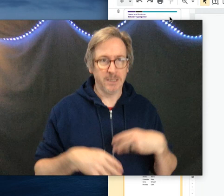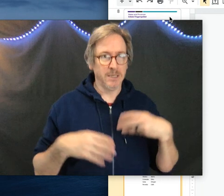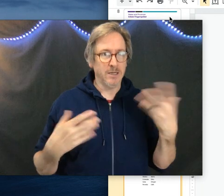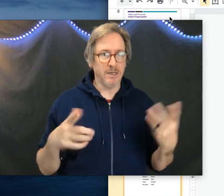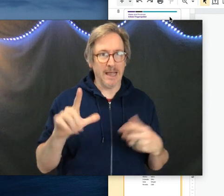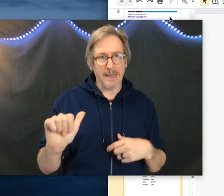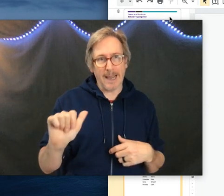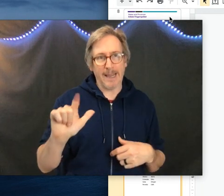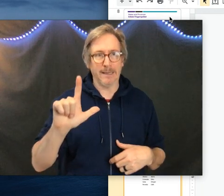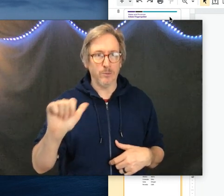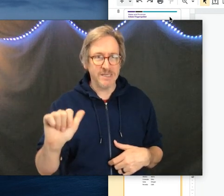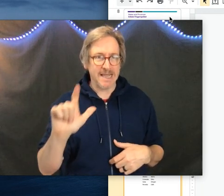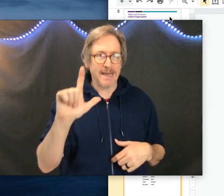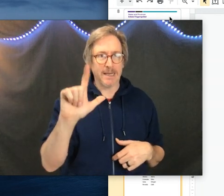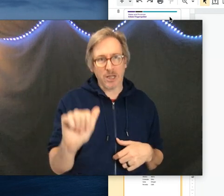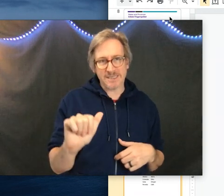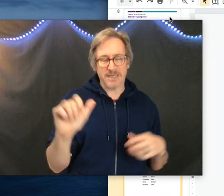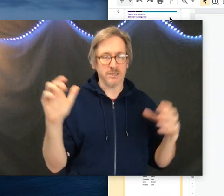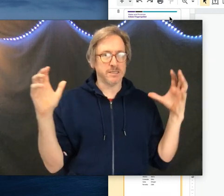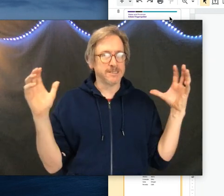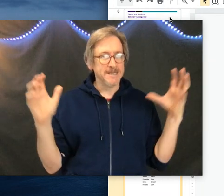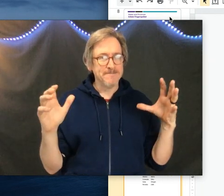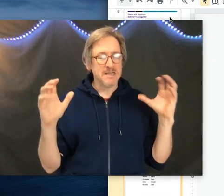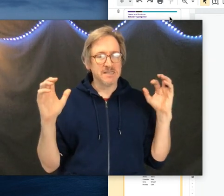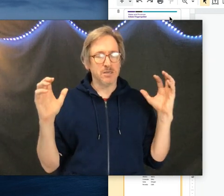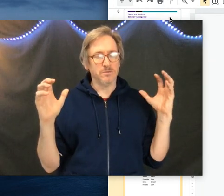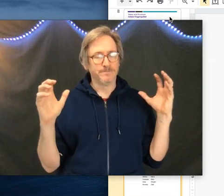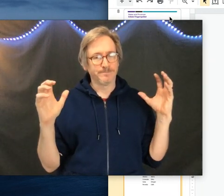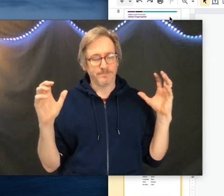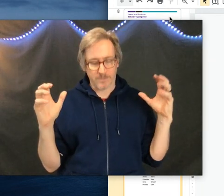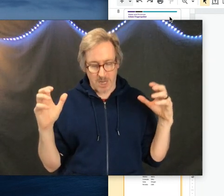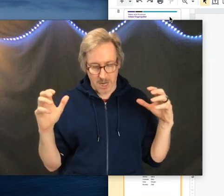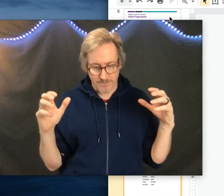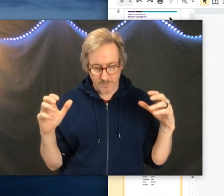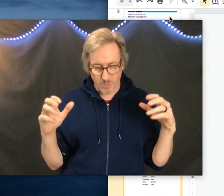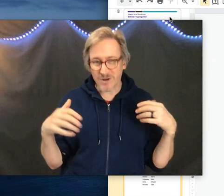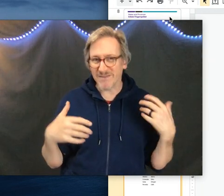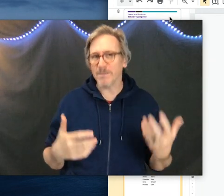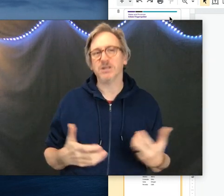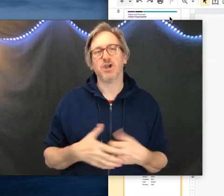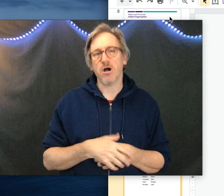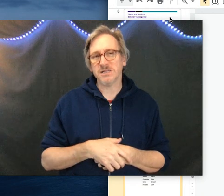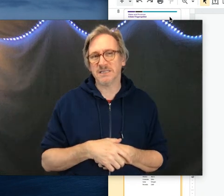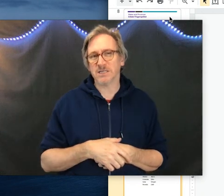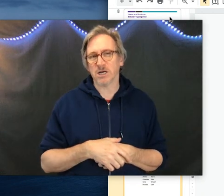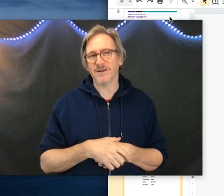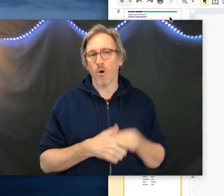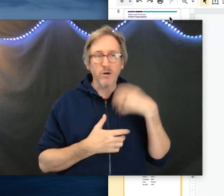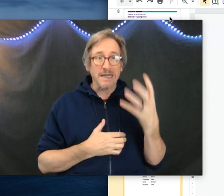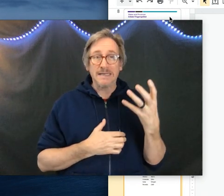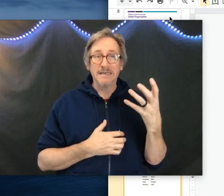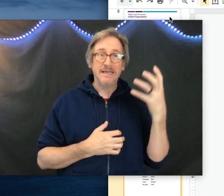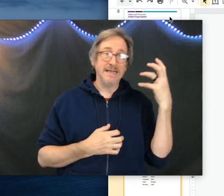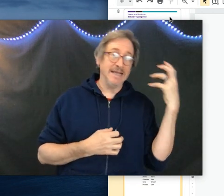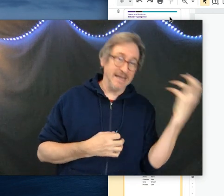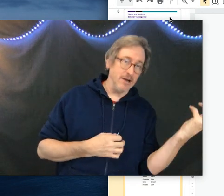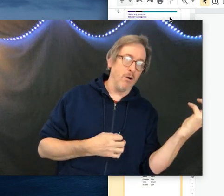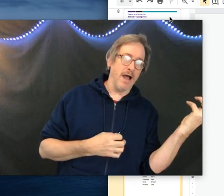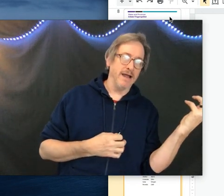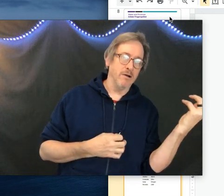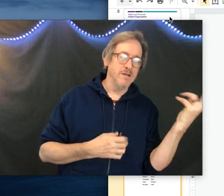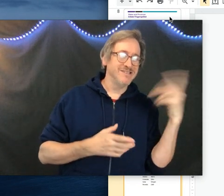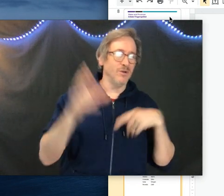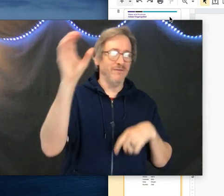interchangeably. LA, Louisiana, and Los Angeles. So we don't have that much cause to talk about Oregon